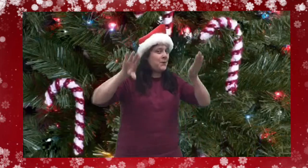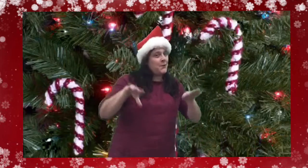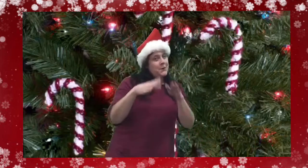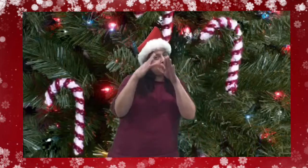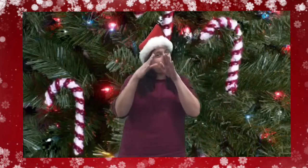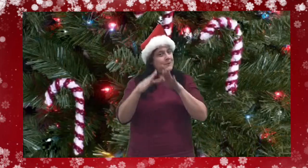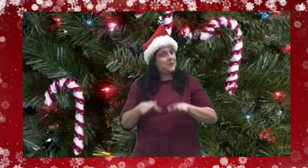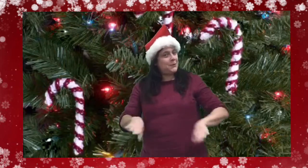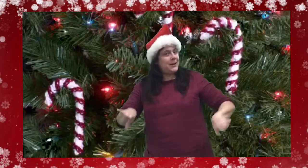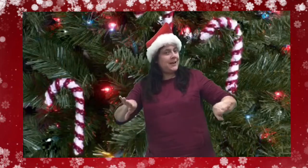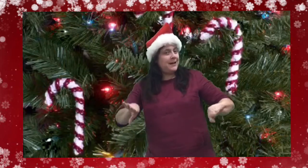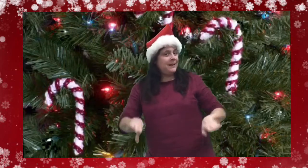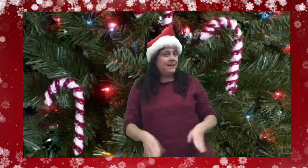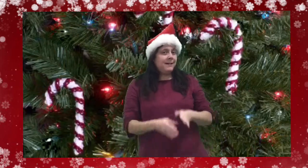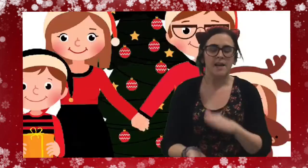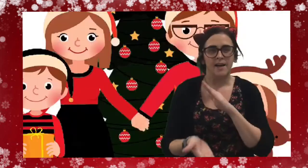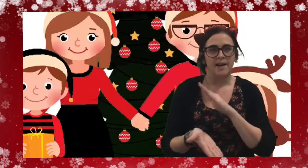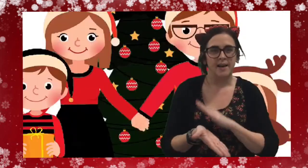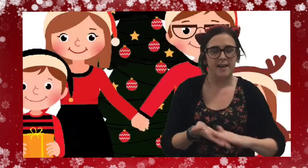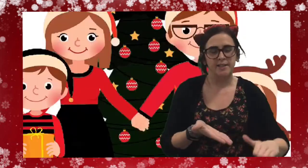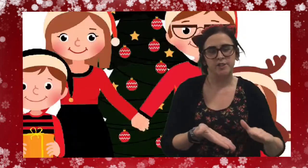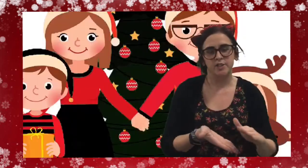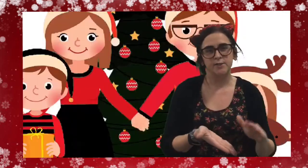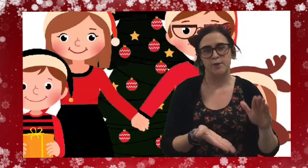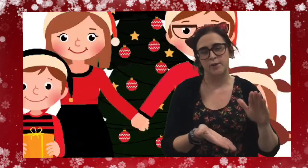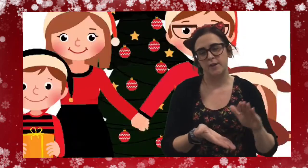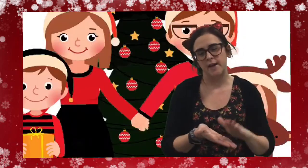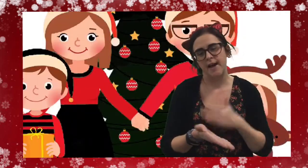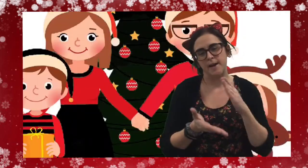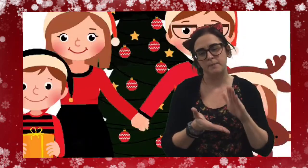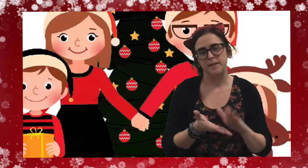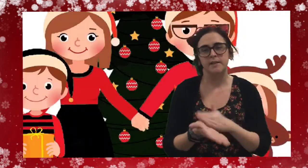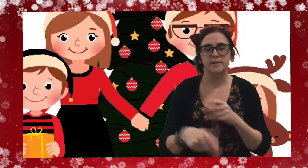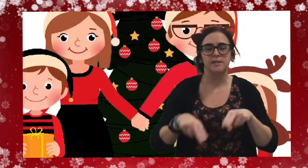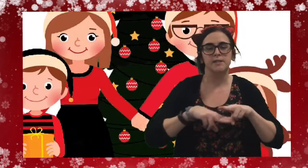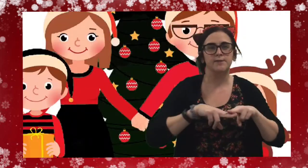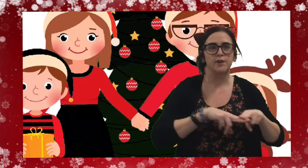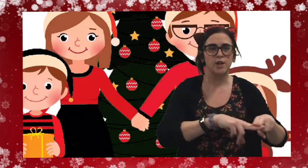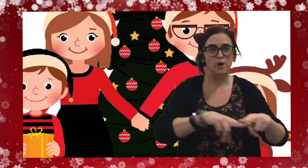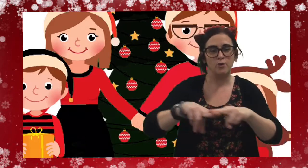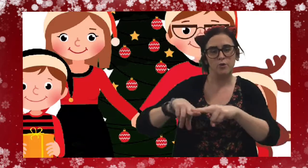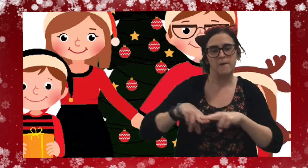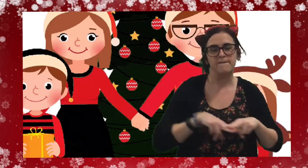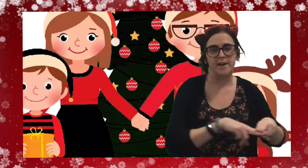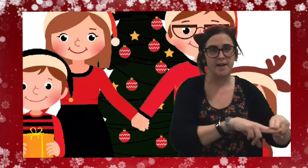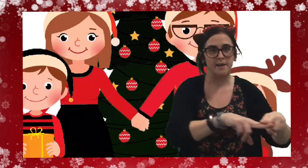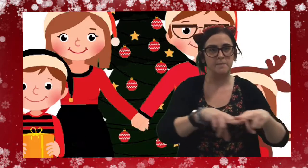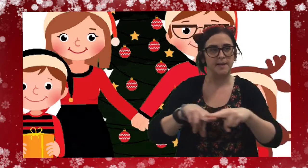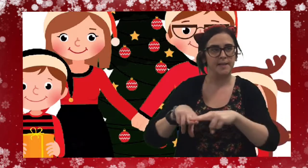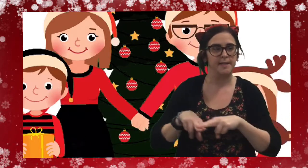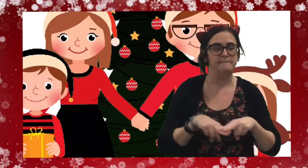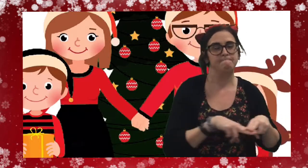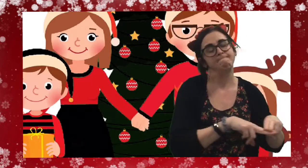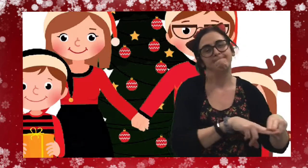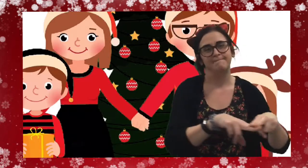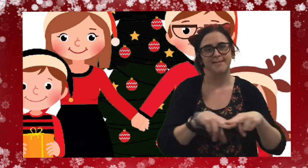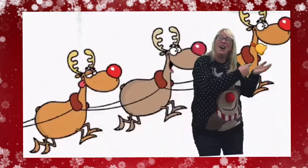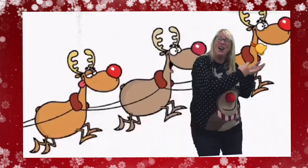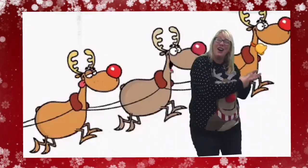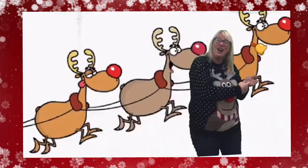the Christmas tree. H is for the happiness with all the family.